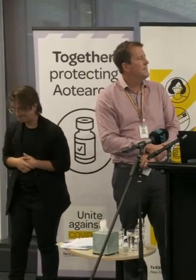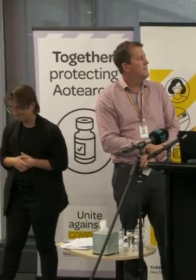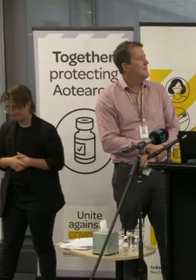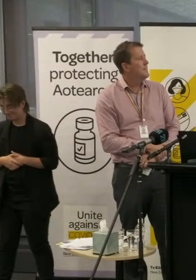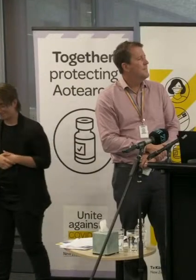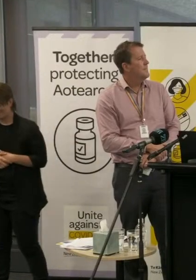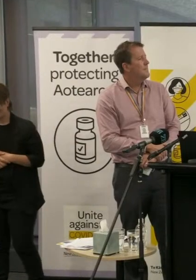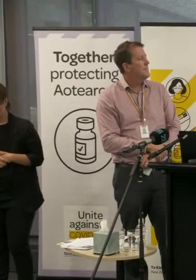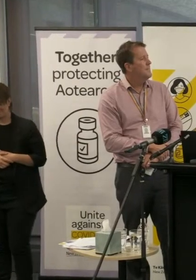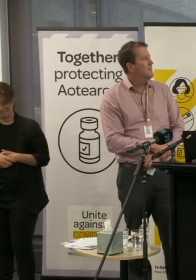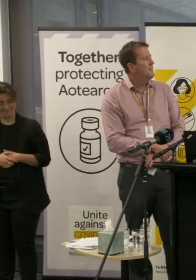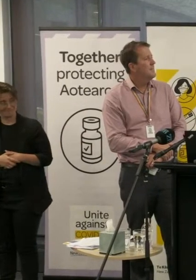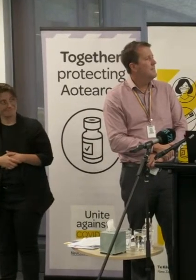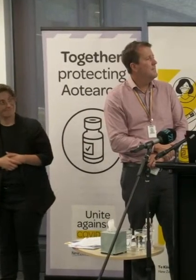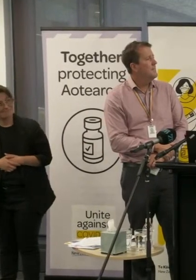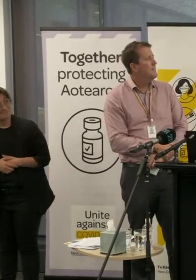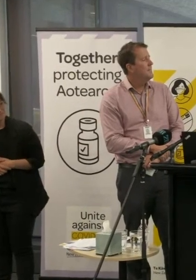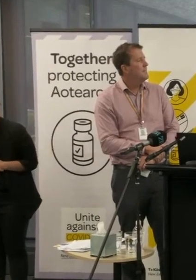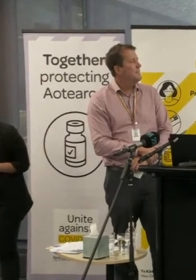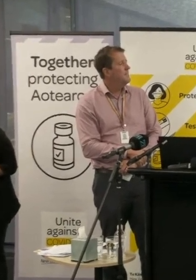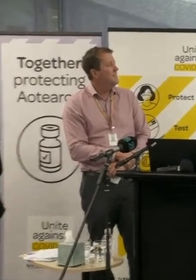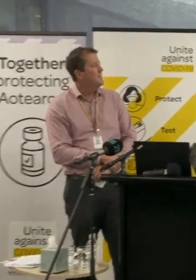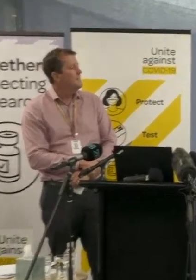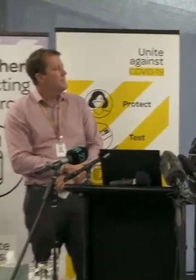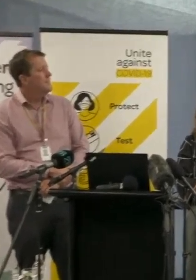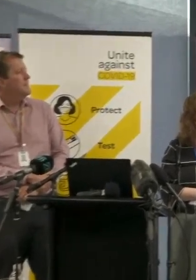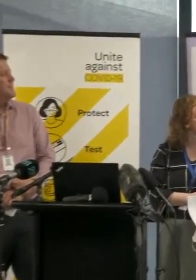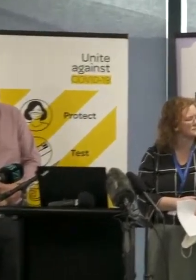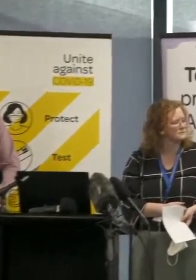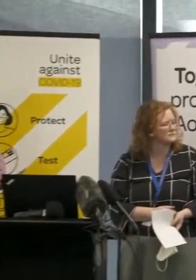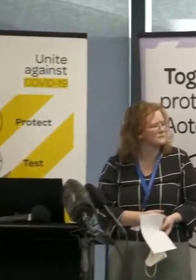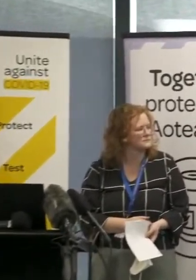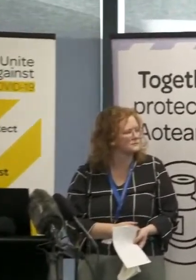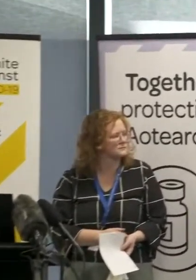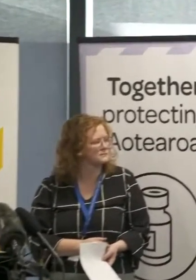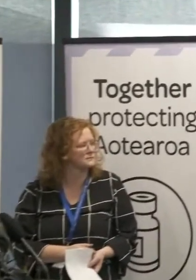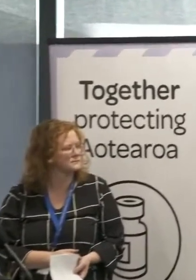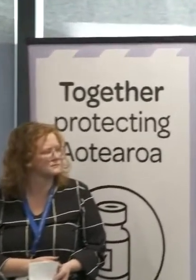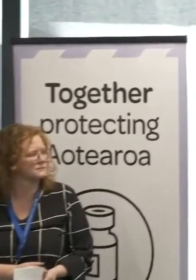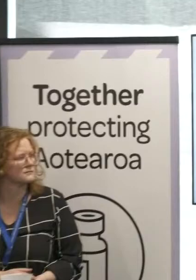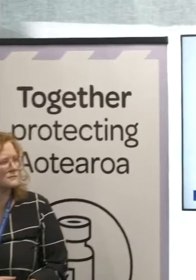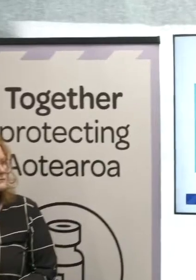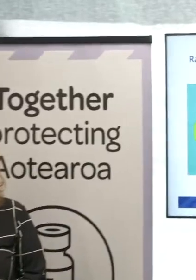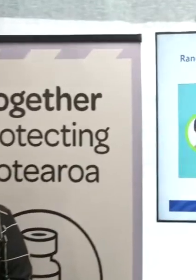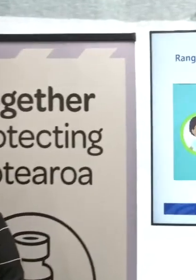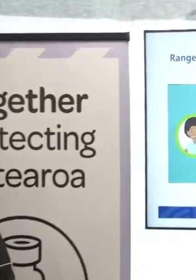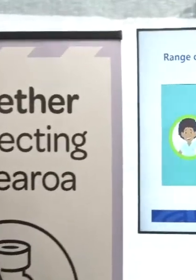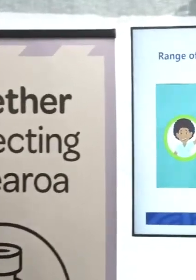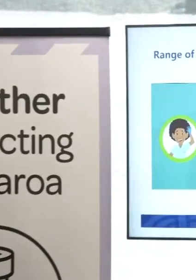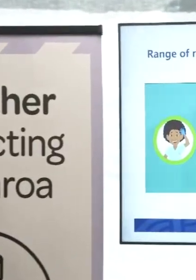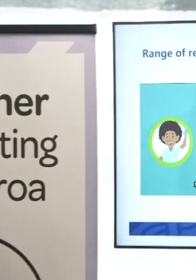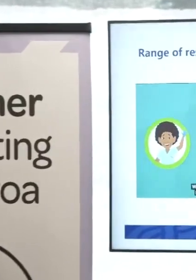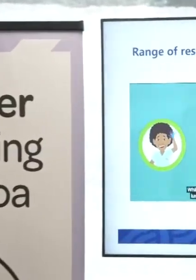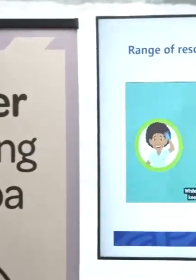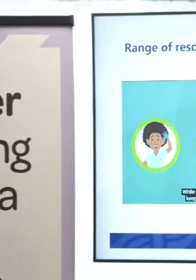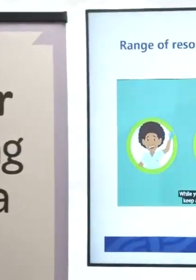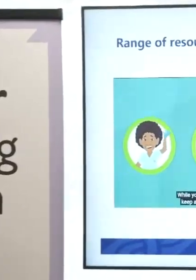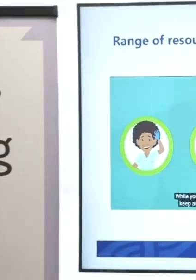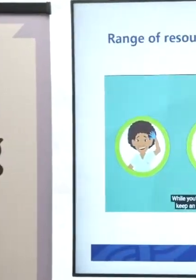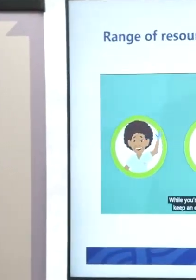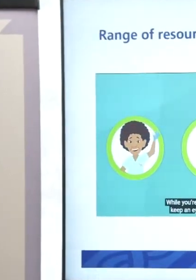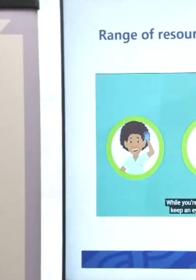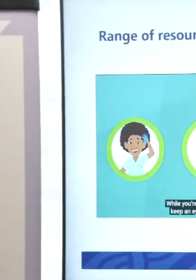phone. You'll be given the number for a healthcare team in case you need them. While you're isolating, you'll need to keep an eye